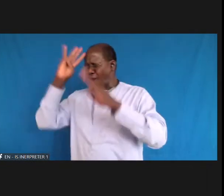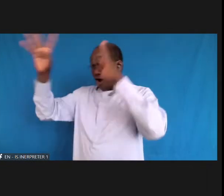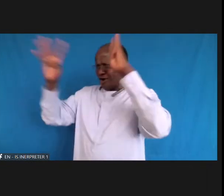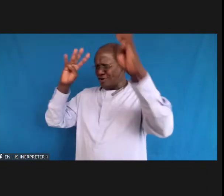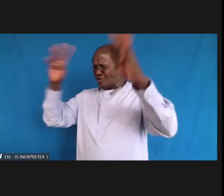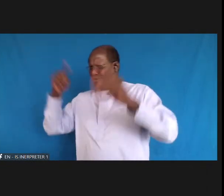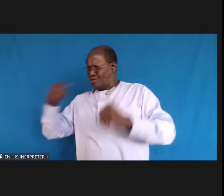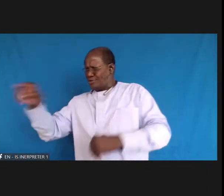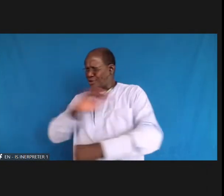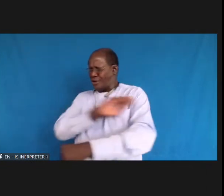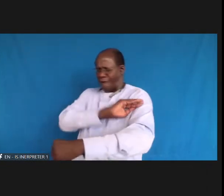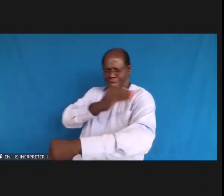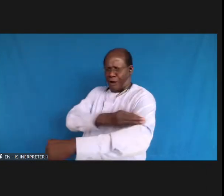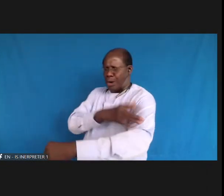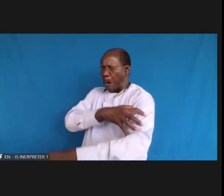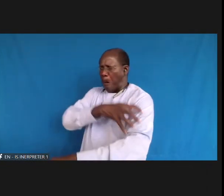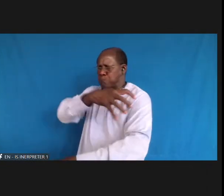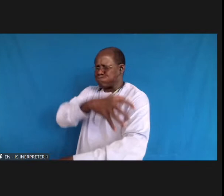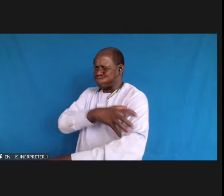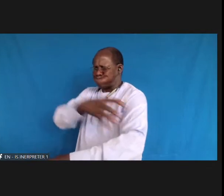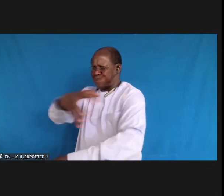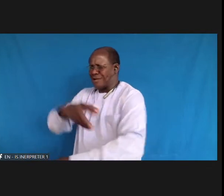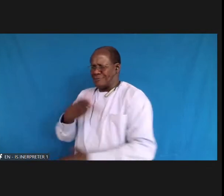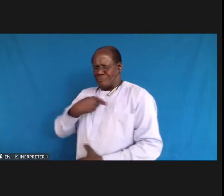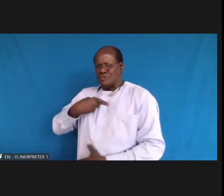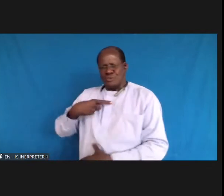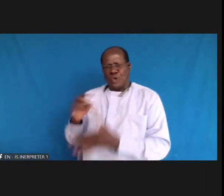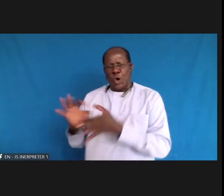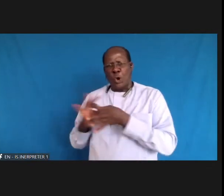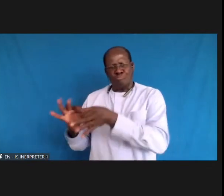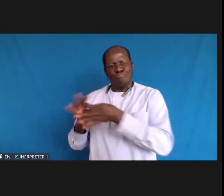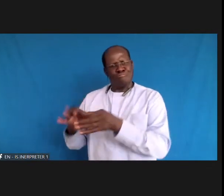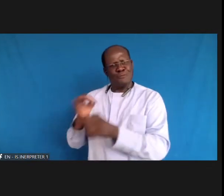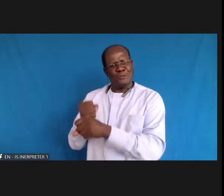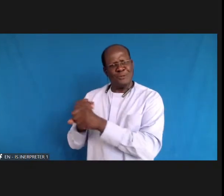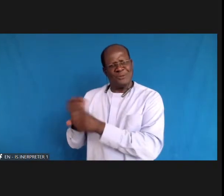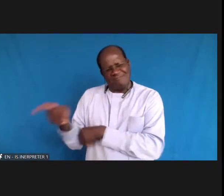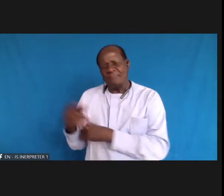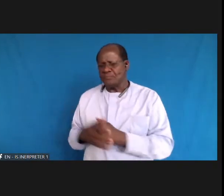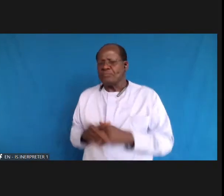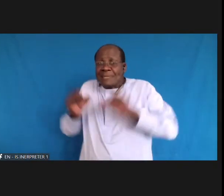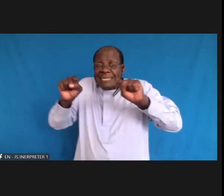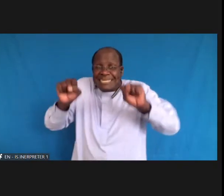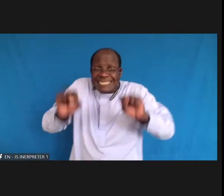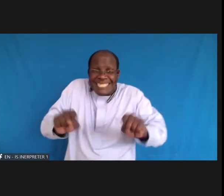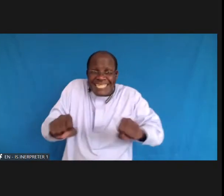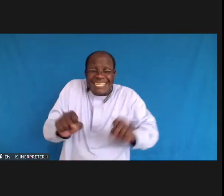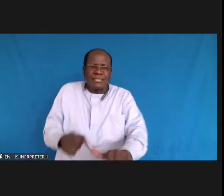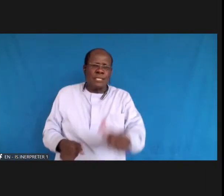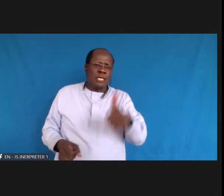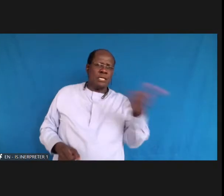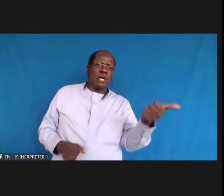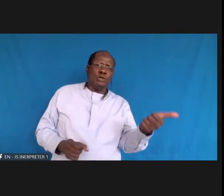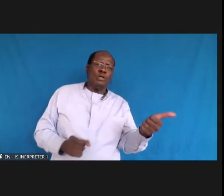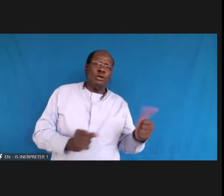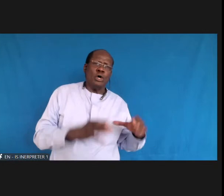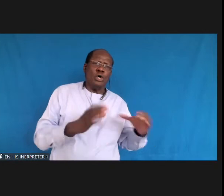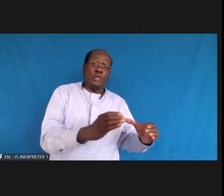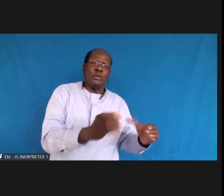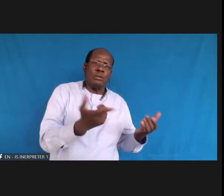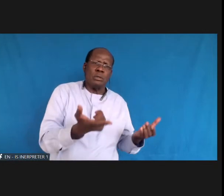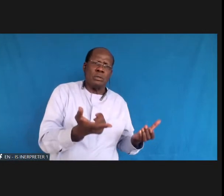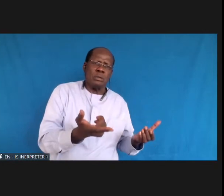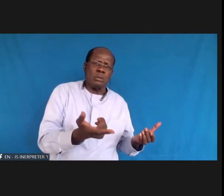the solution. So we've worked with the young people. And yes, another best practice I would say as an example was during the